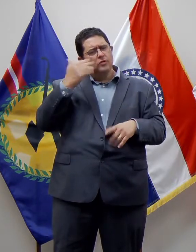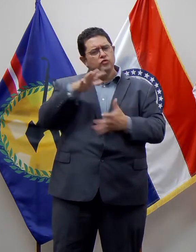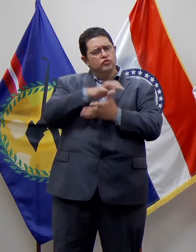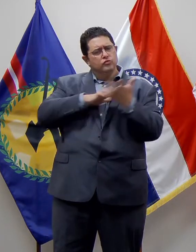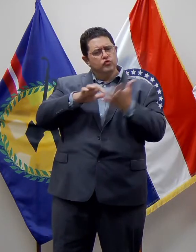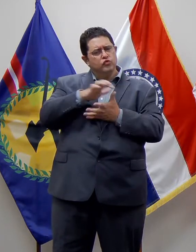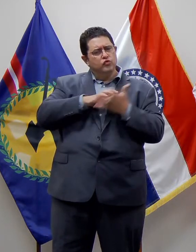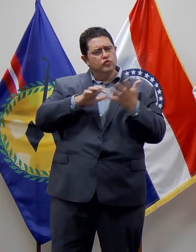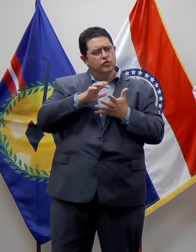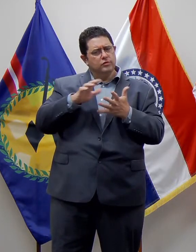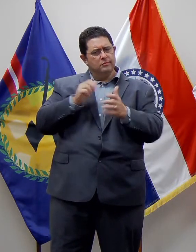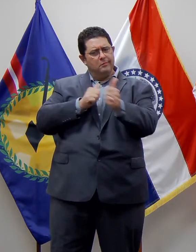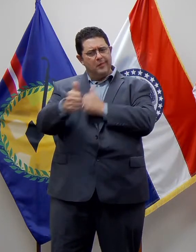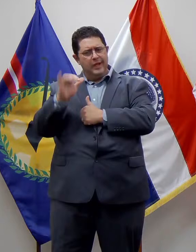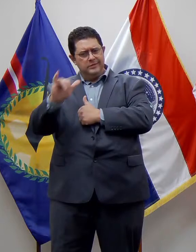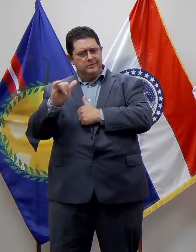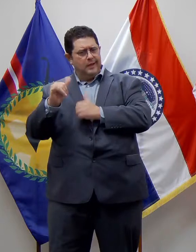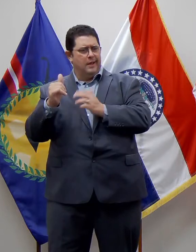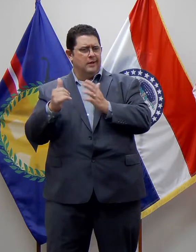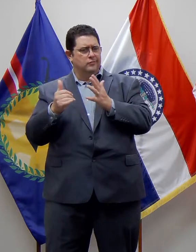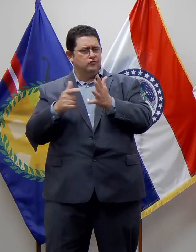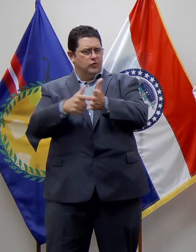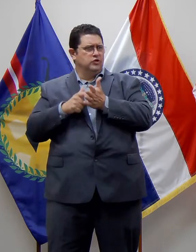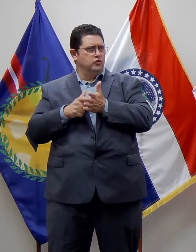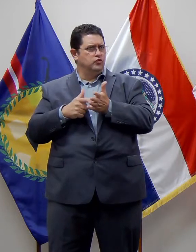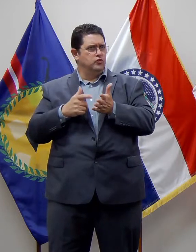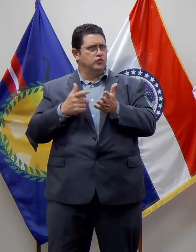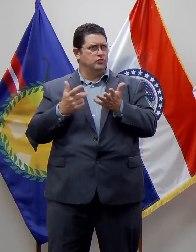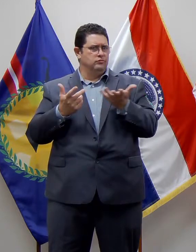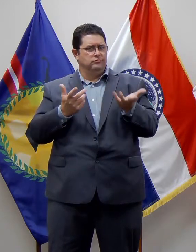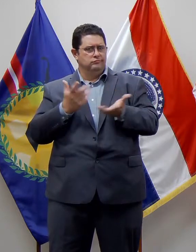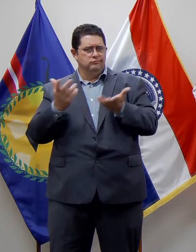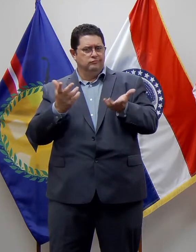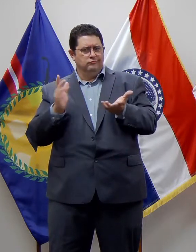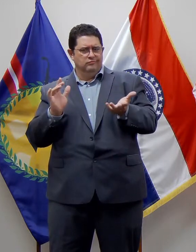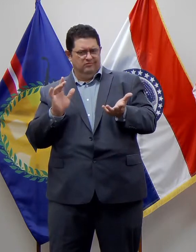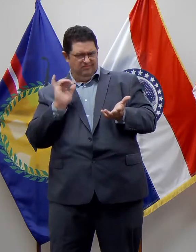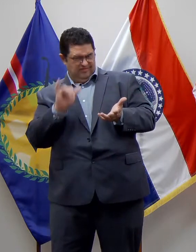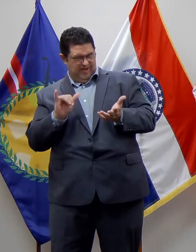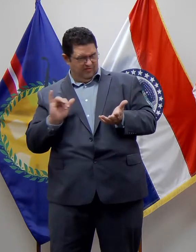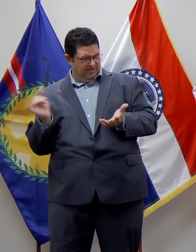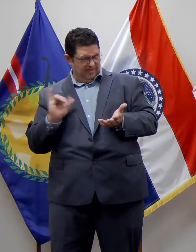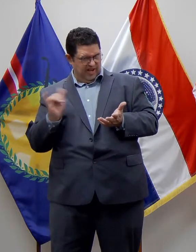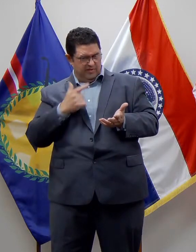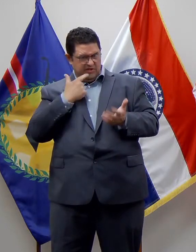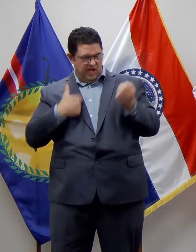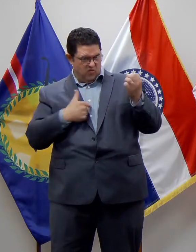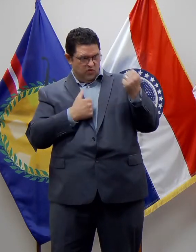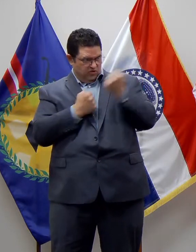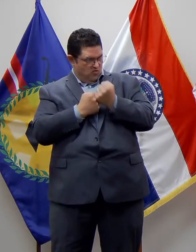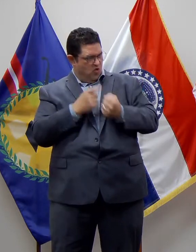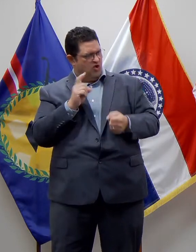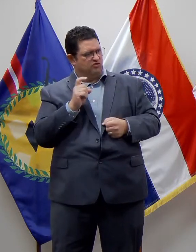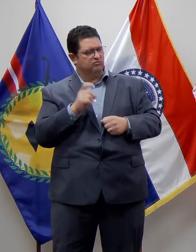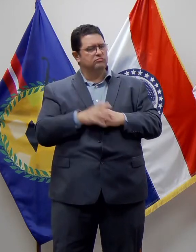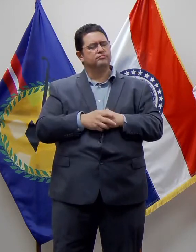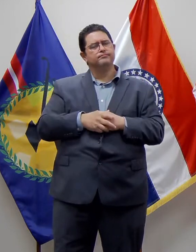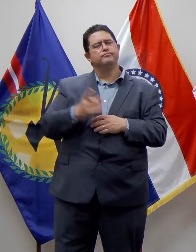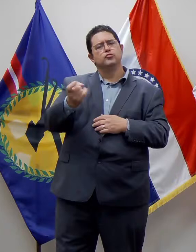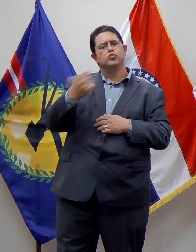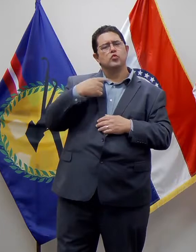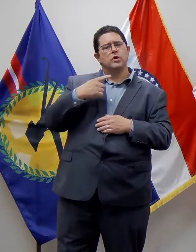whether passing that resolution was akin to saying, we support this mask order. The question is about